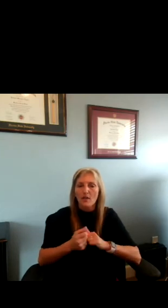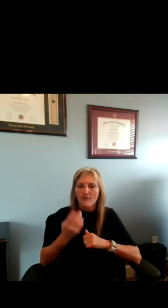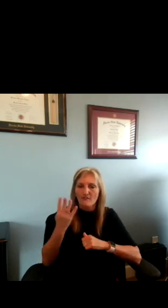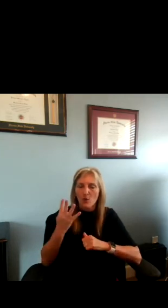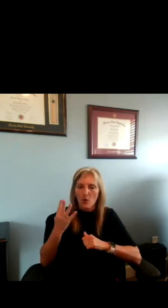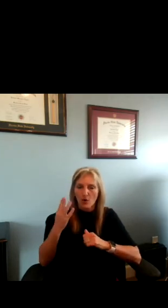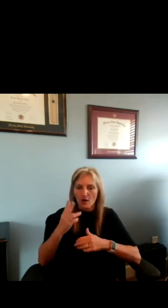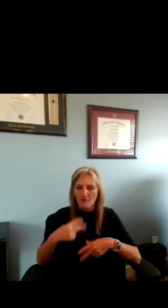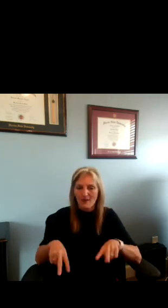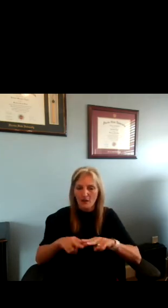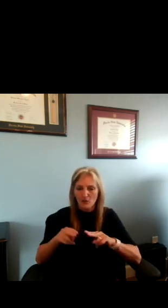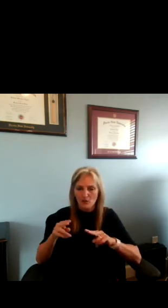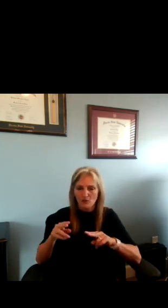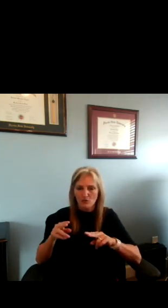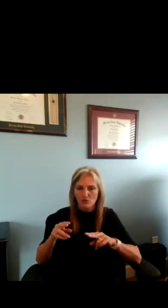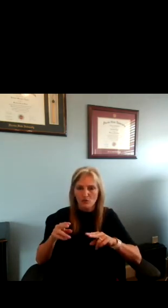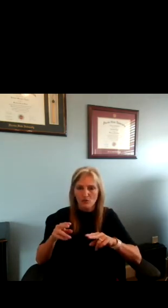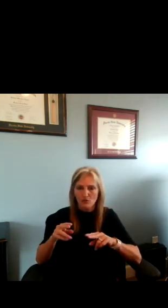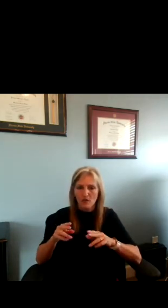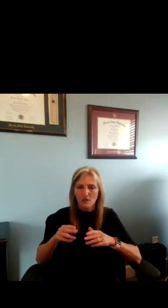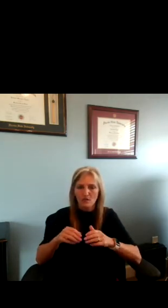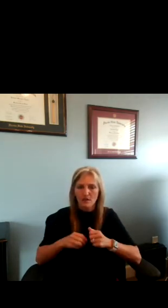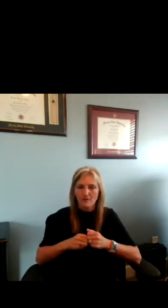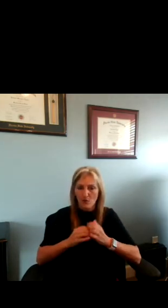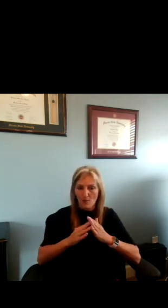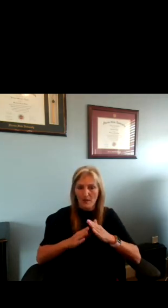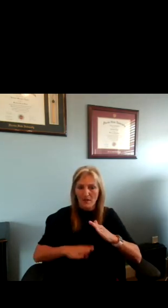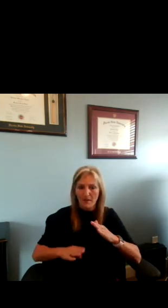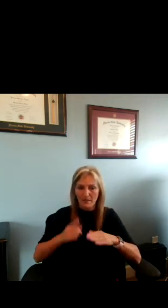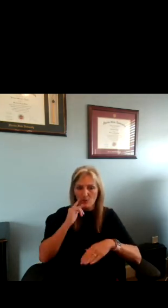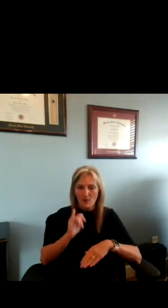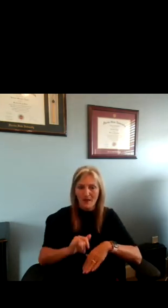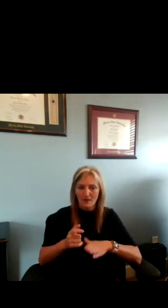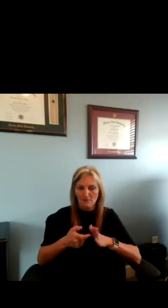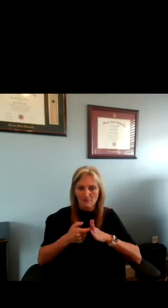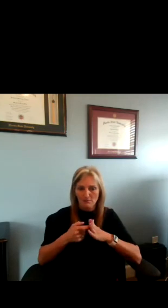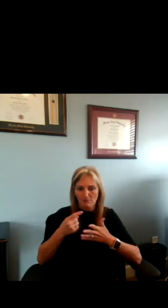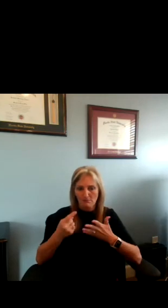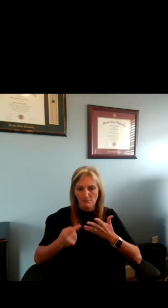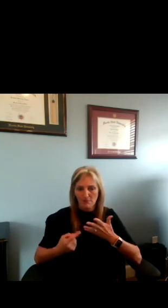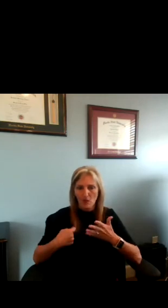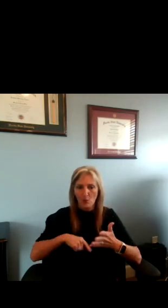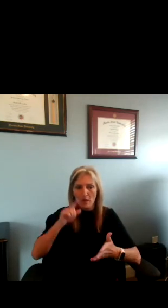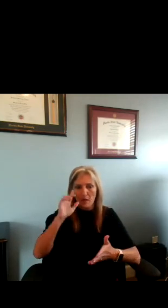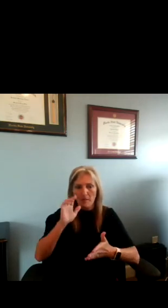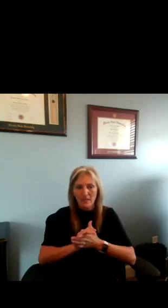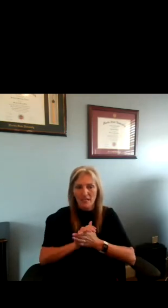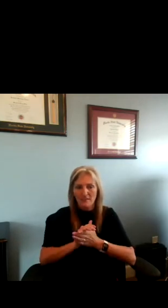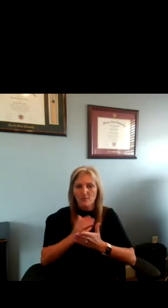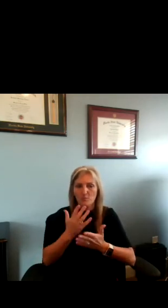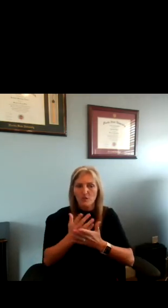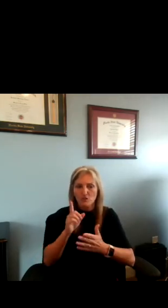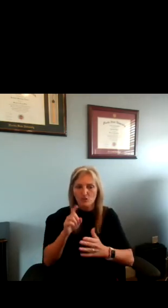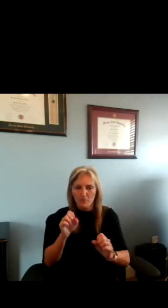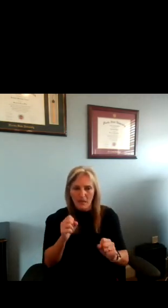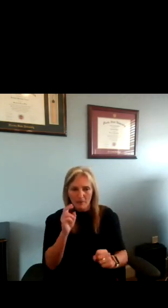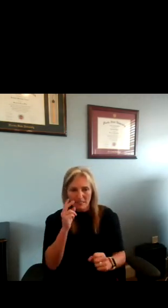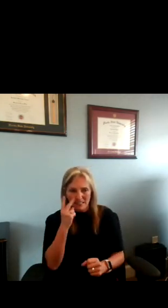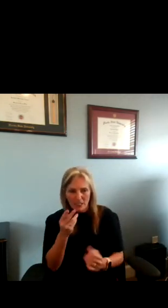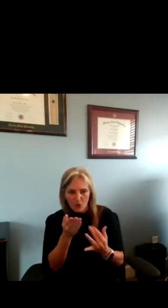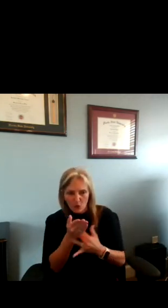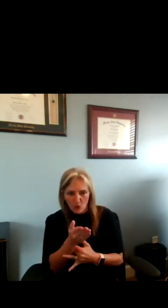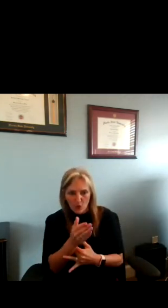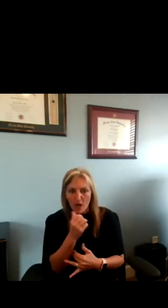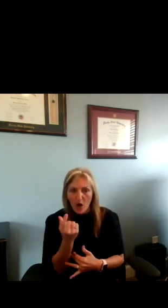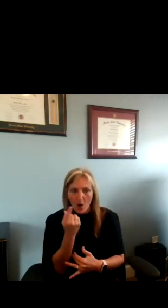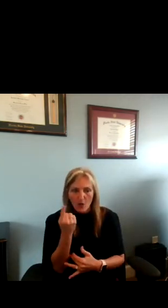that form the basis for our work in this area. We believe that prisons should be transparent institutions, not only because of their size